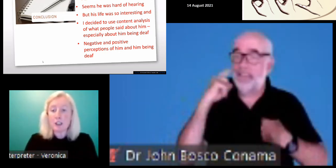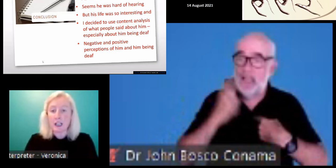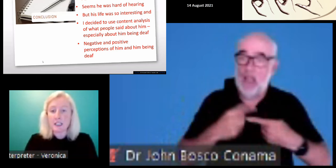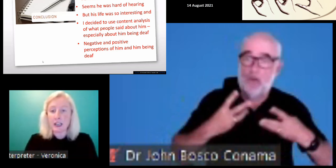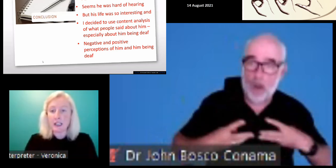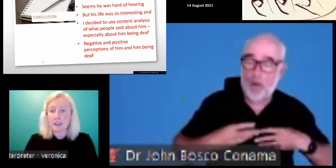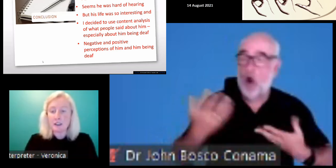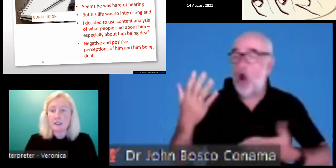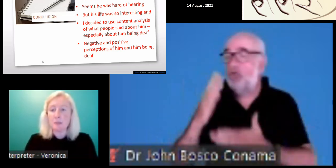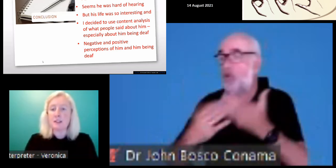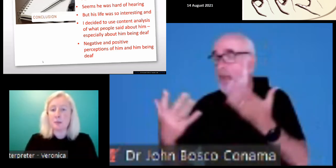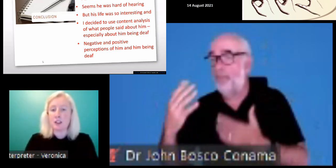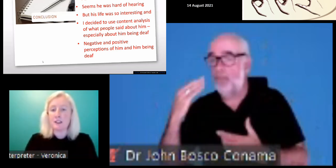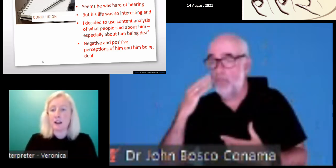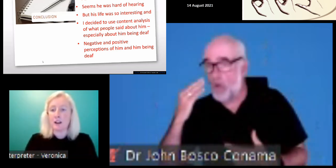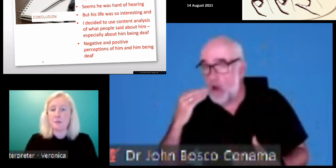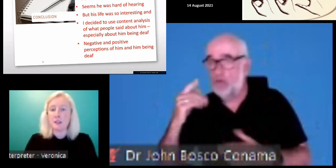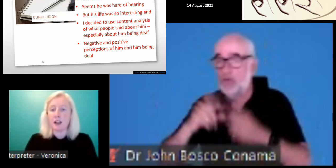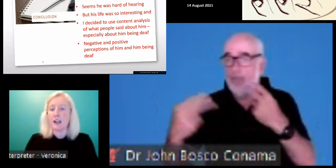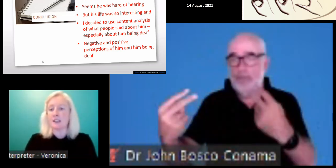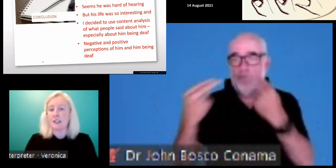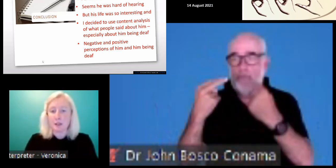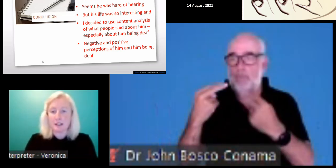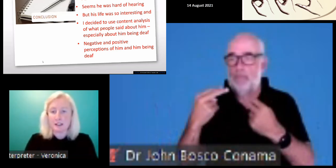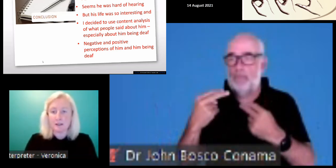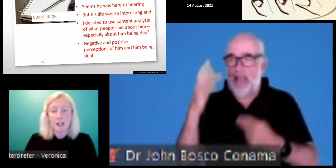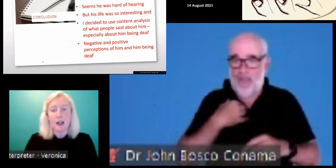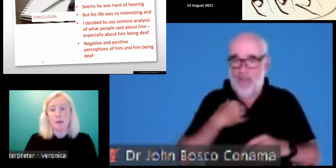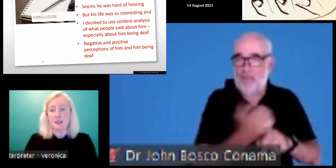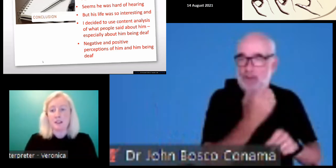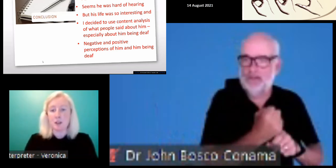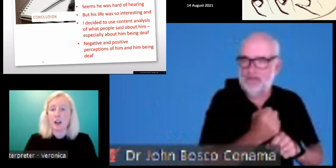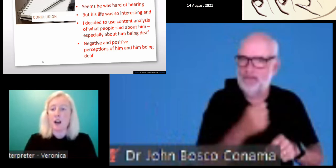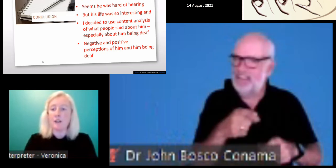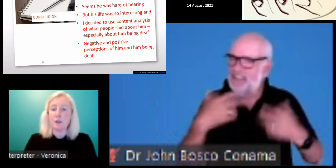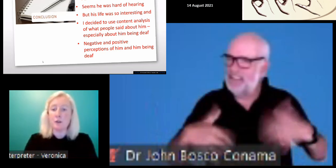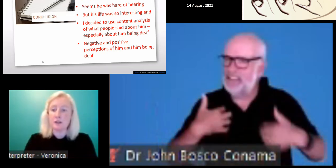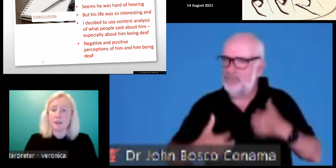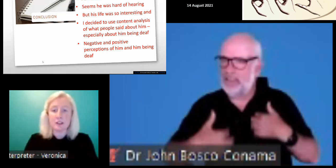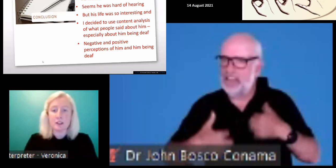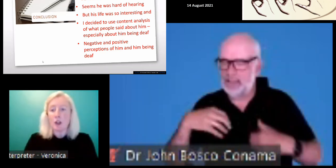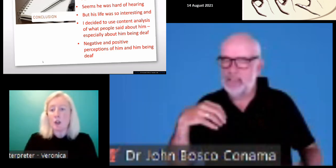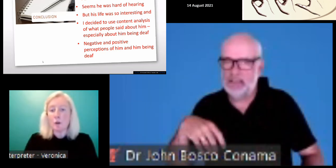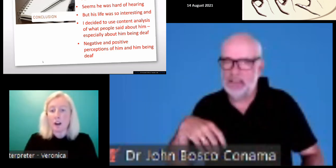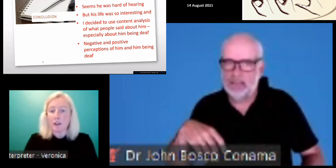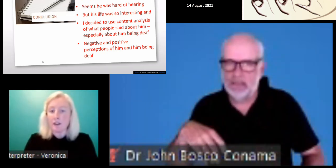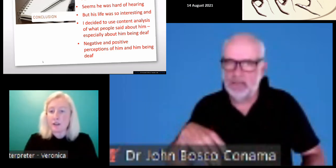of contact, the perception is of me as a deaf person, a perception of those of us who are of a